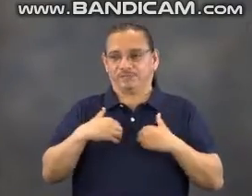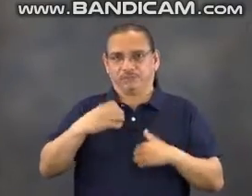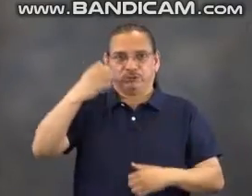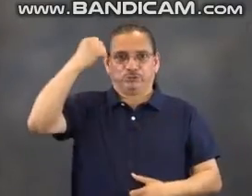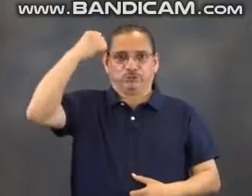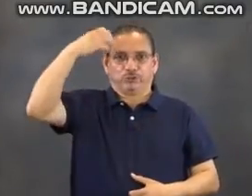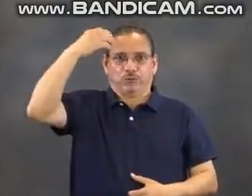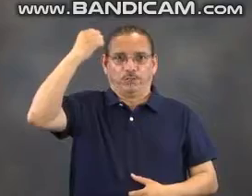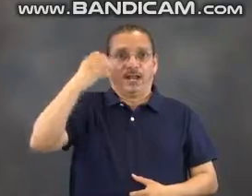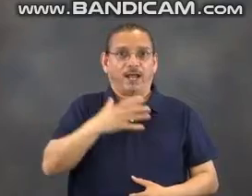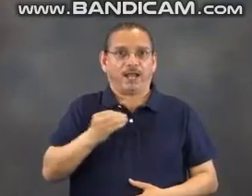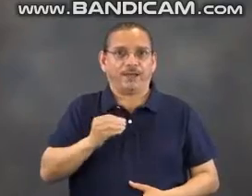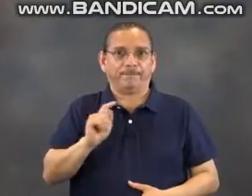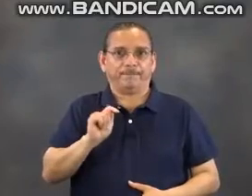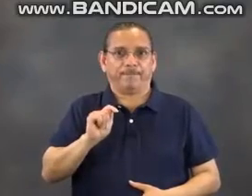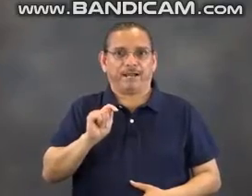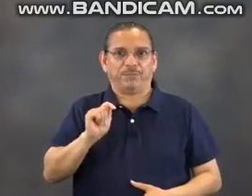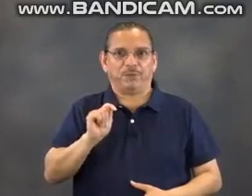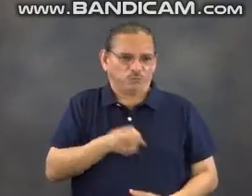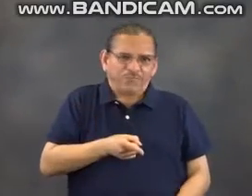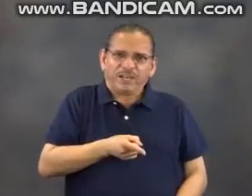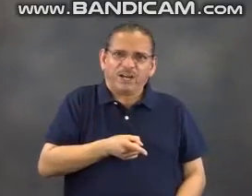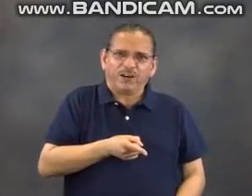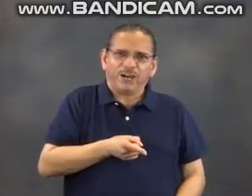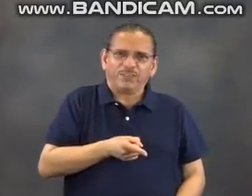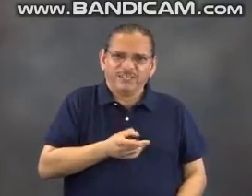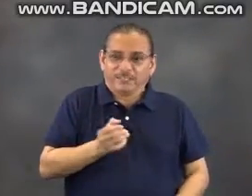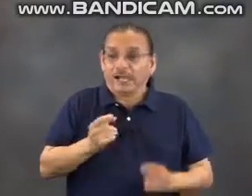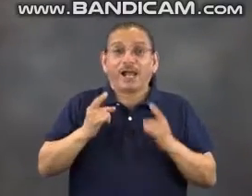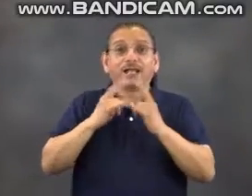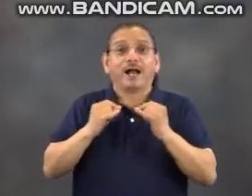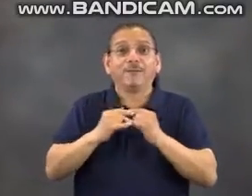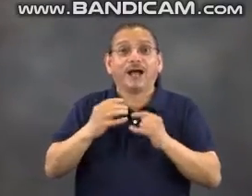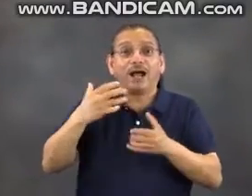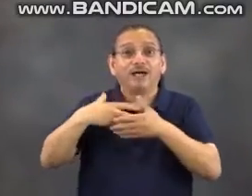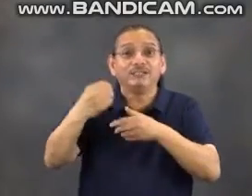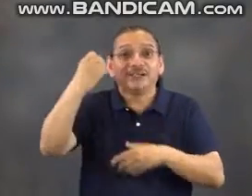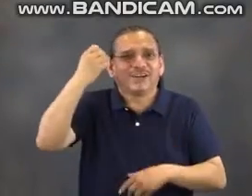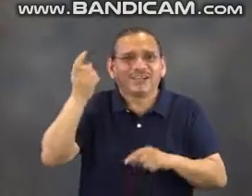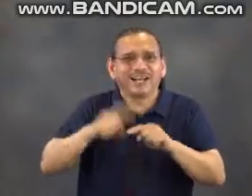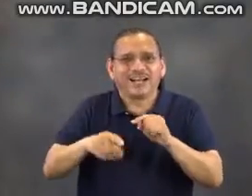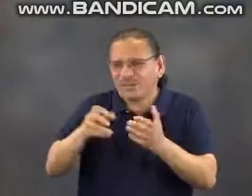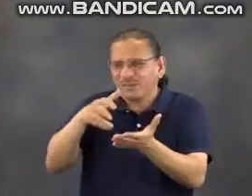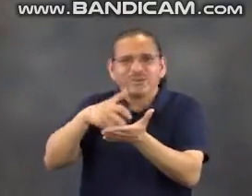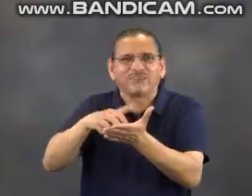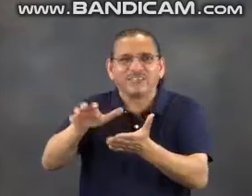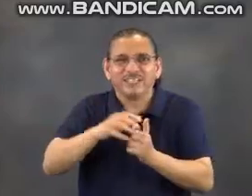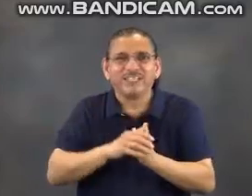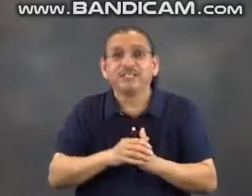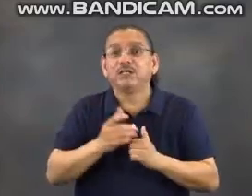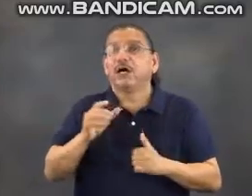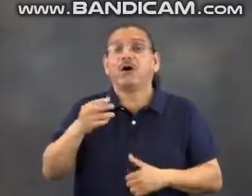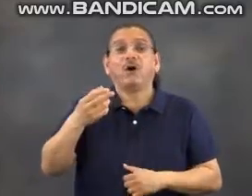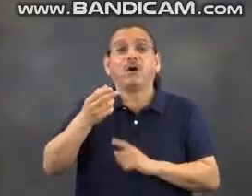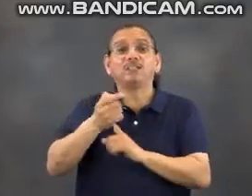My wife, my wife said that it was like being in a hotel but on wheels. If we